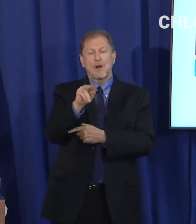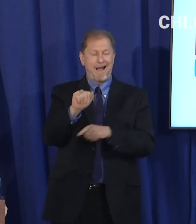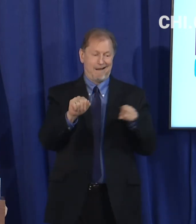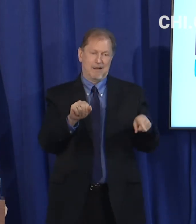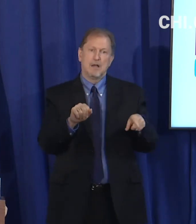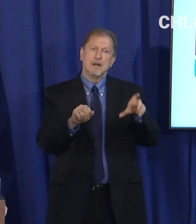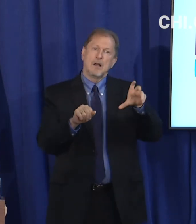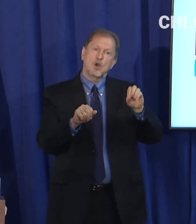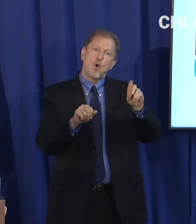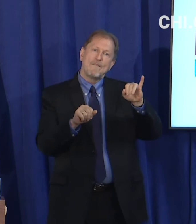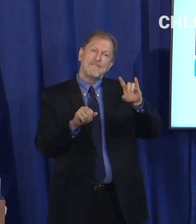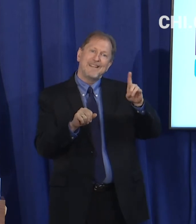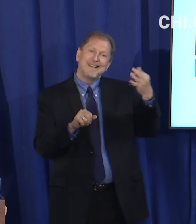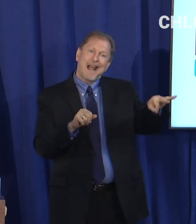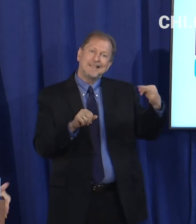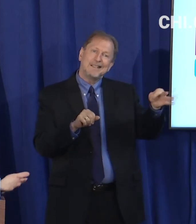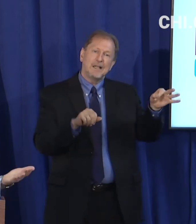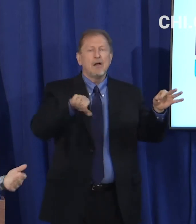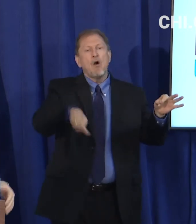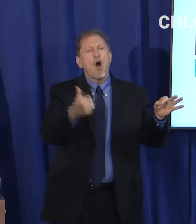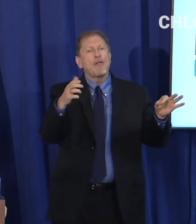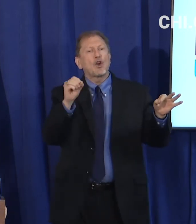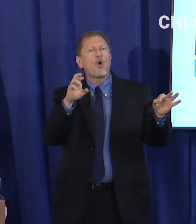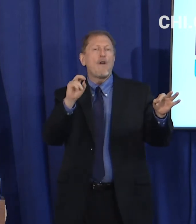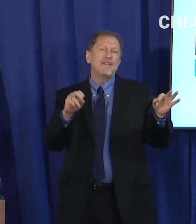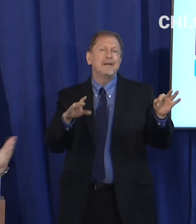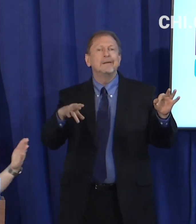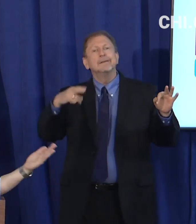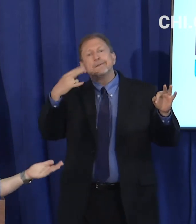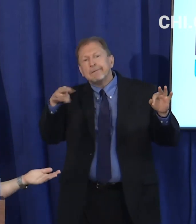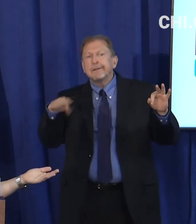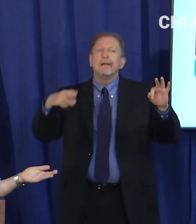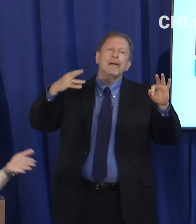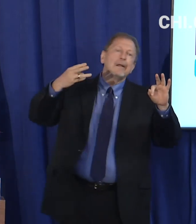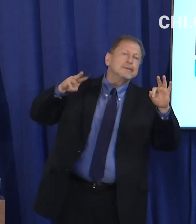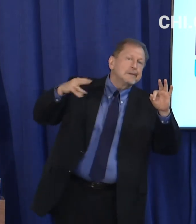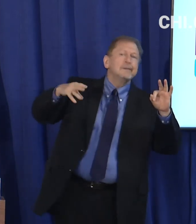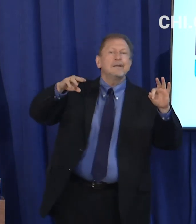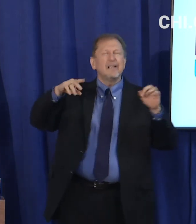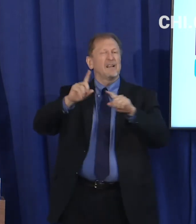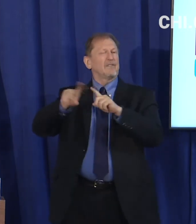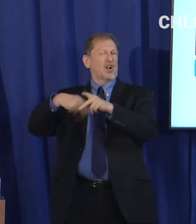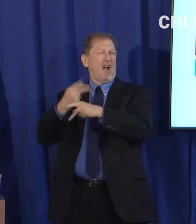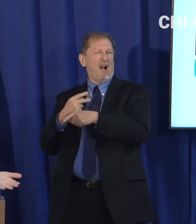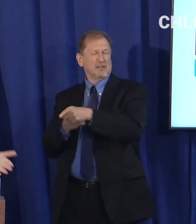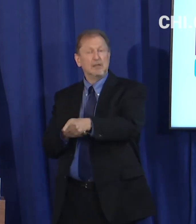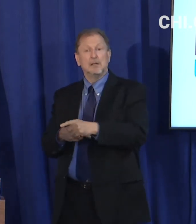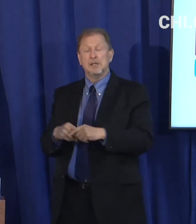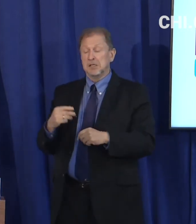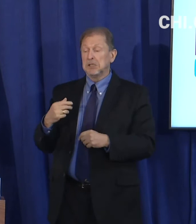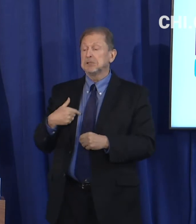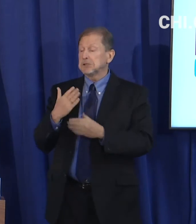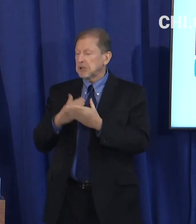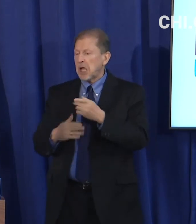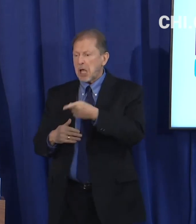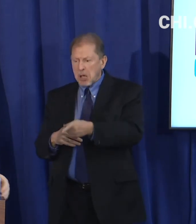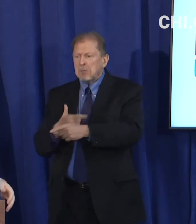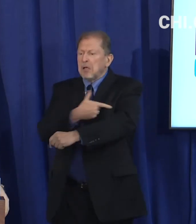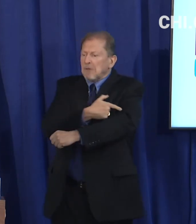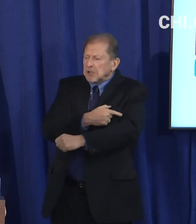that long. And certainly a question I get a lot is, if I've had COVID before, do I need to get the vaccine? And the recommendation is